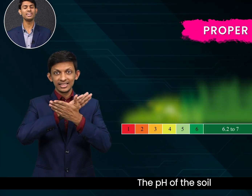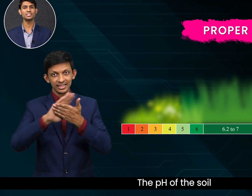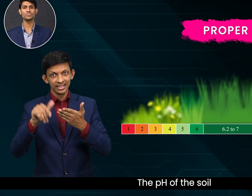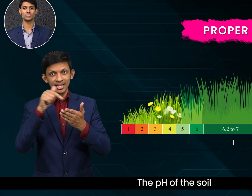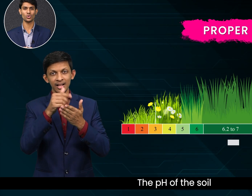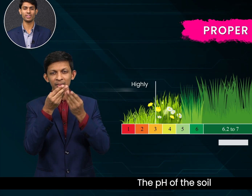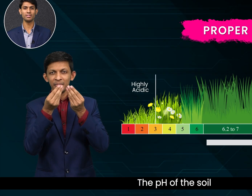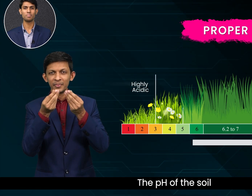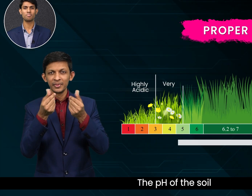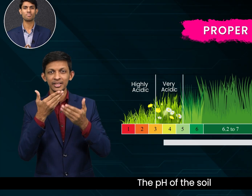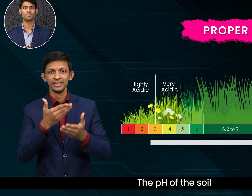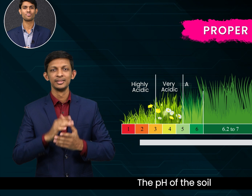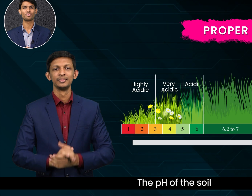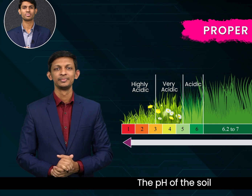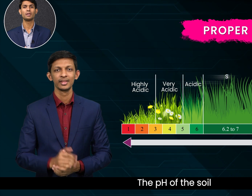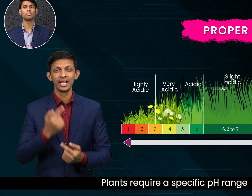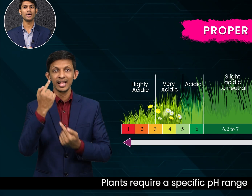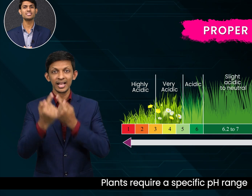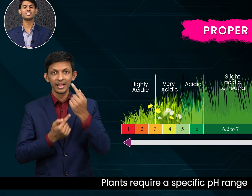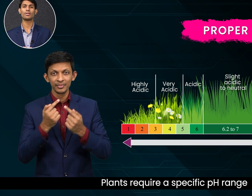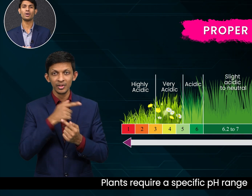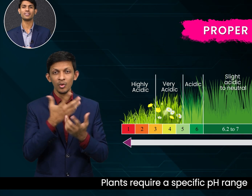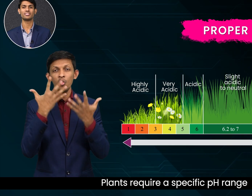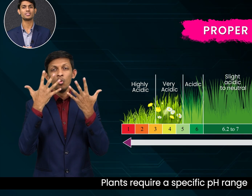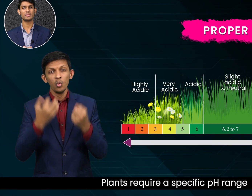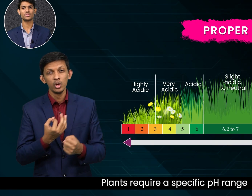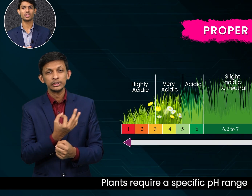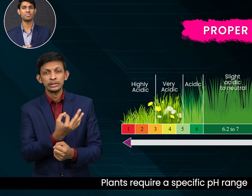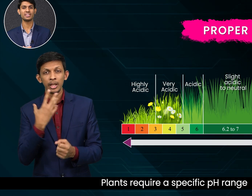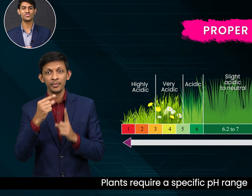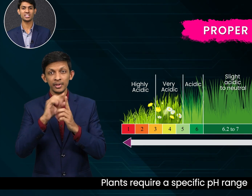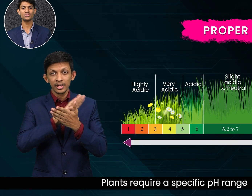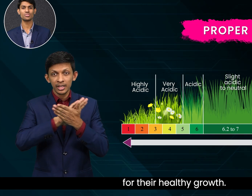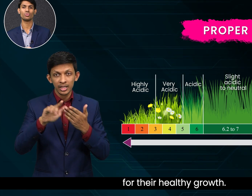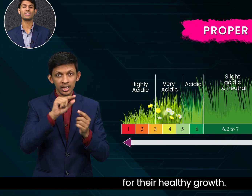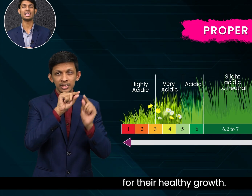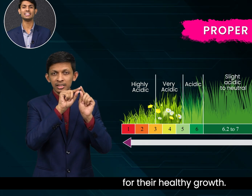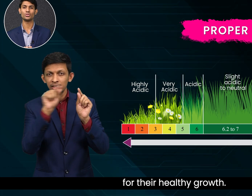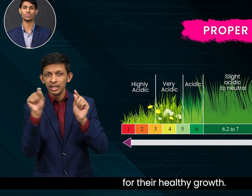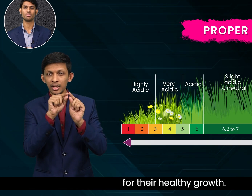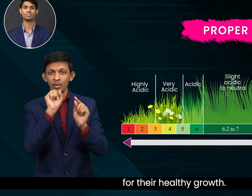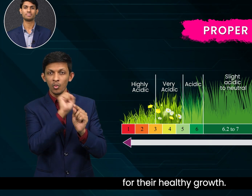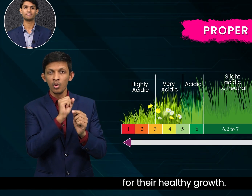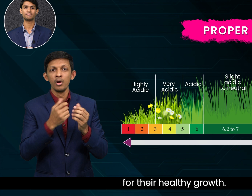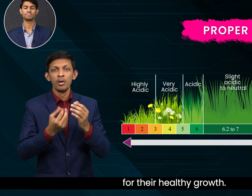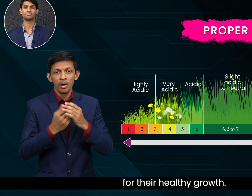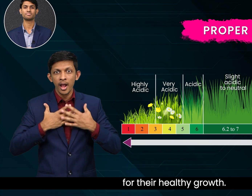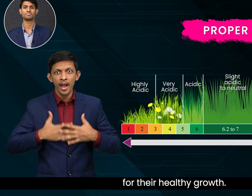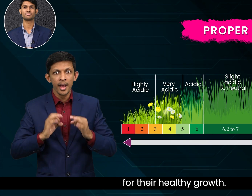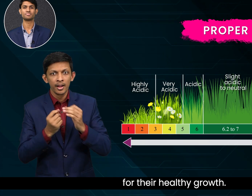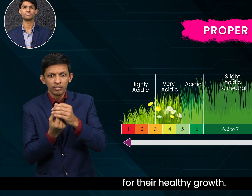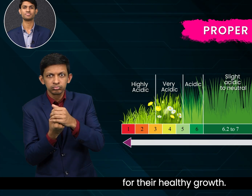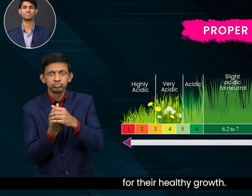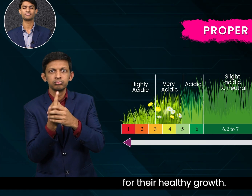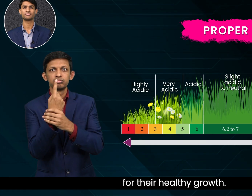The pH of the soil. Plants require a specific pH range for their healthy growth.